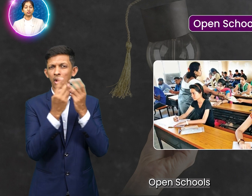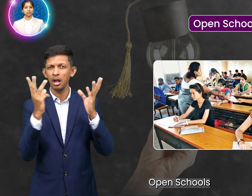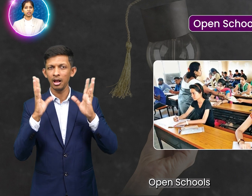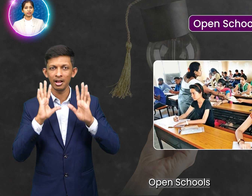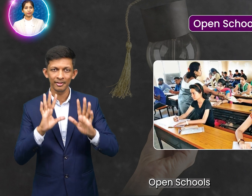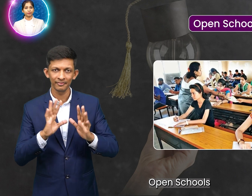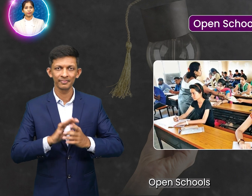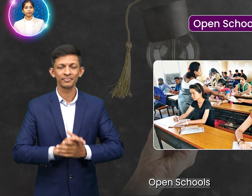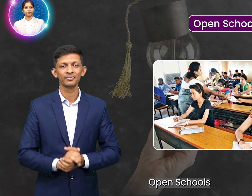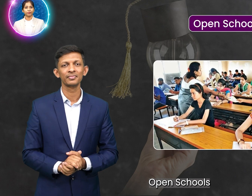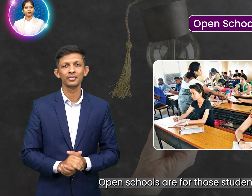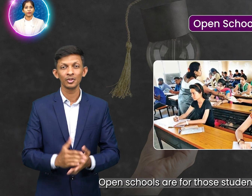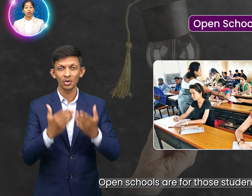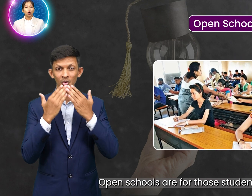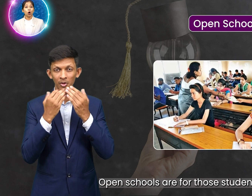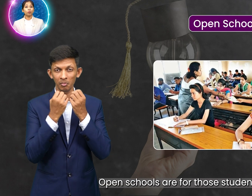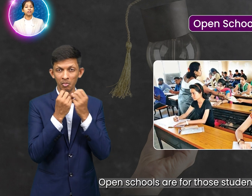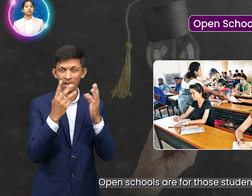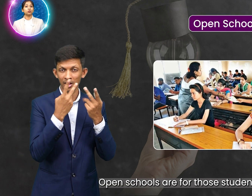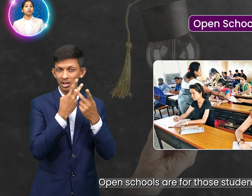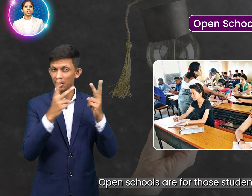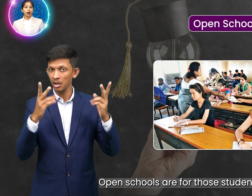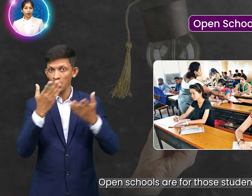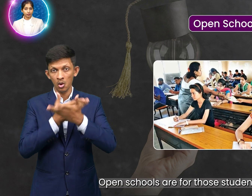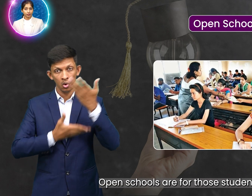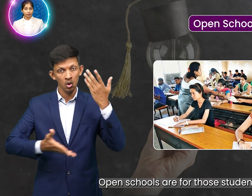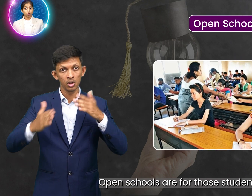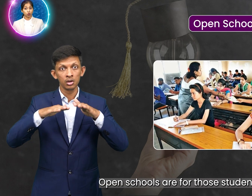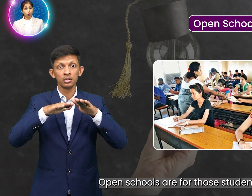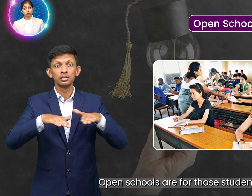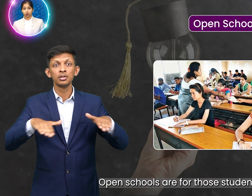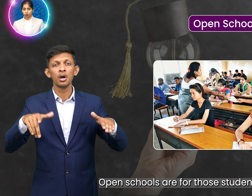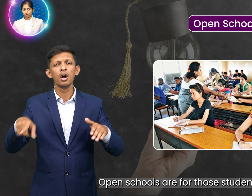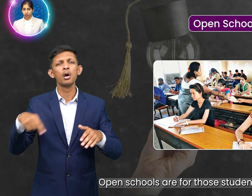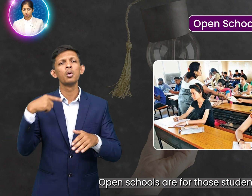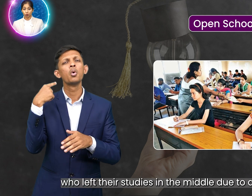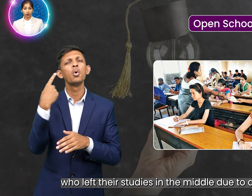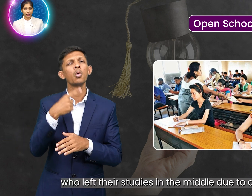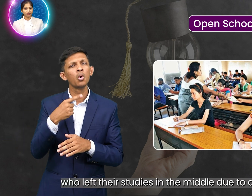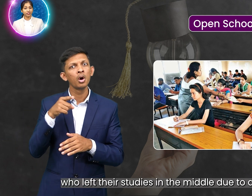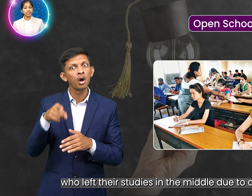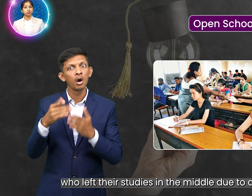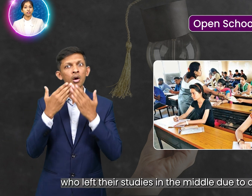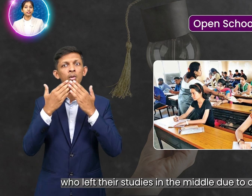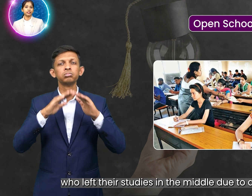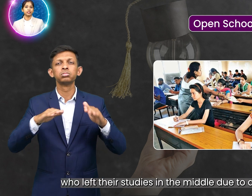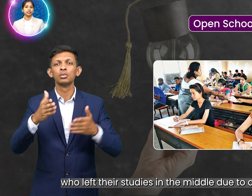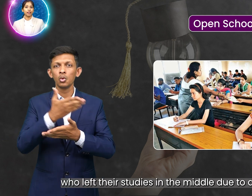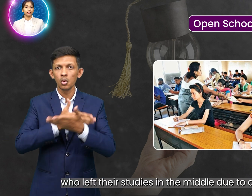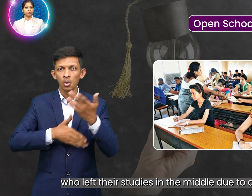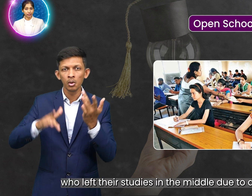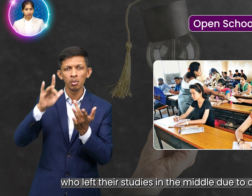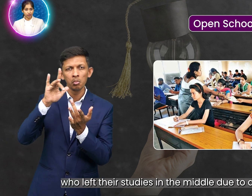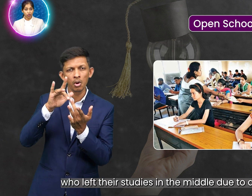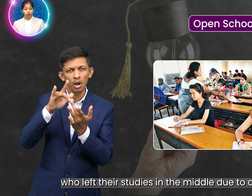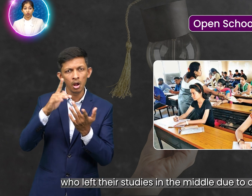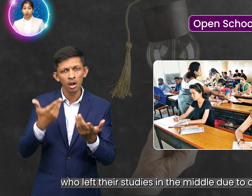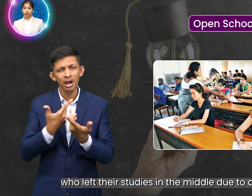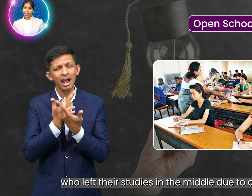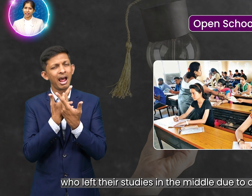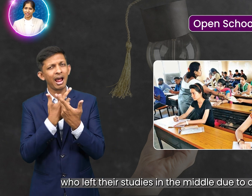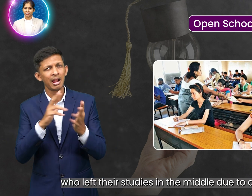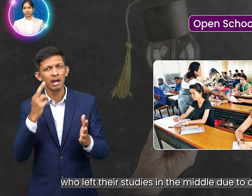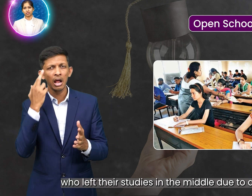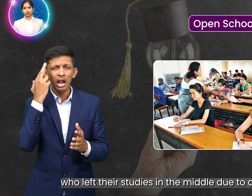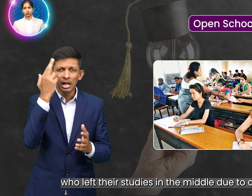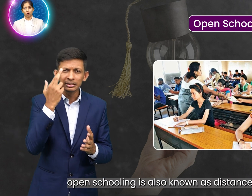Open schools. Open schools are for those students who left their studies in the middle due